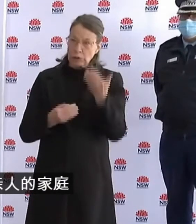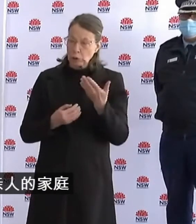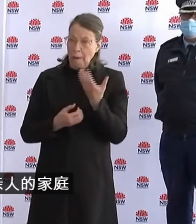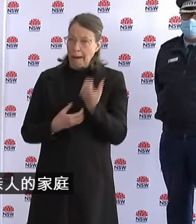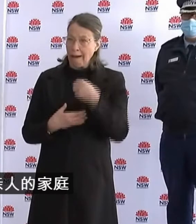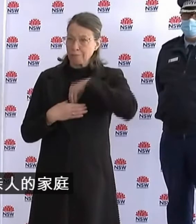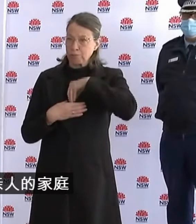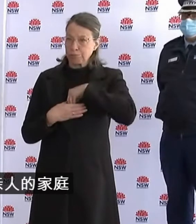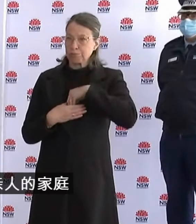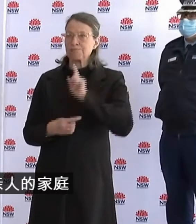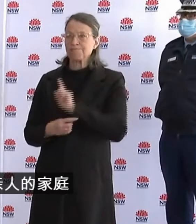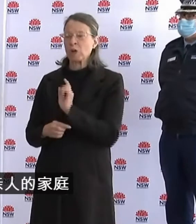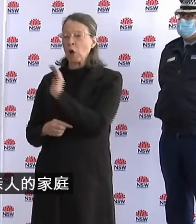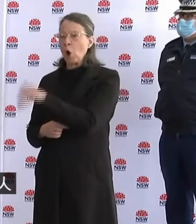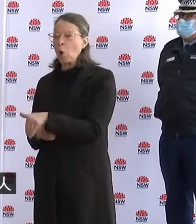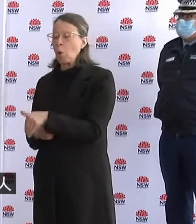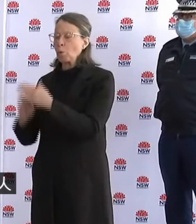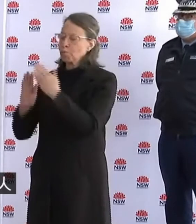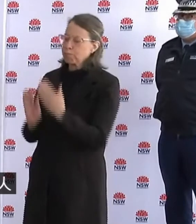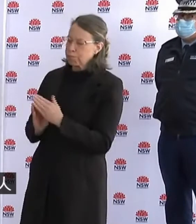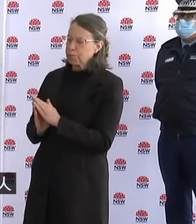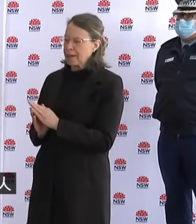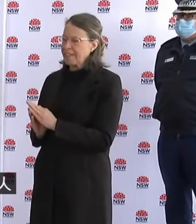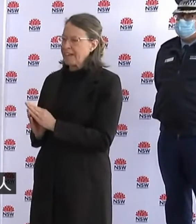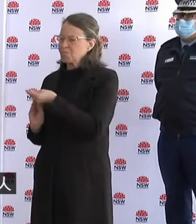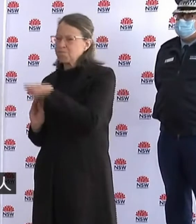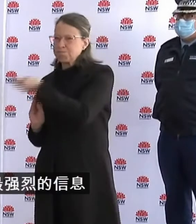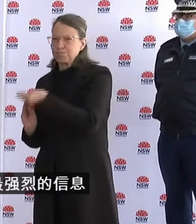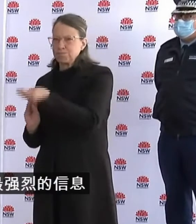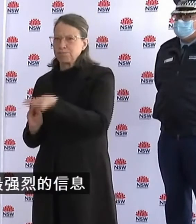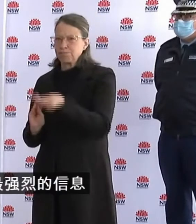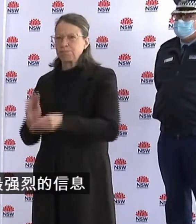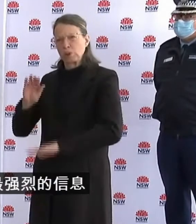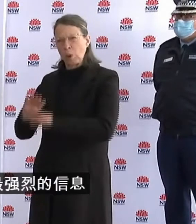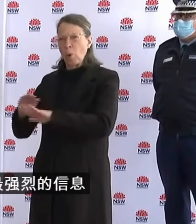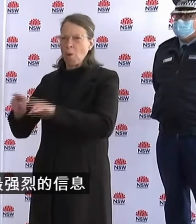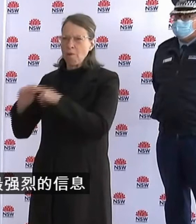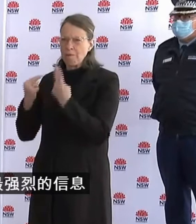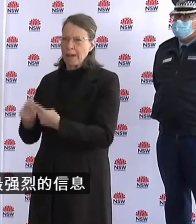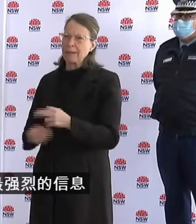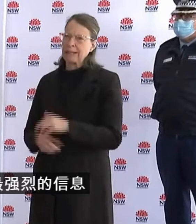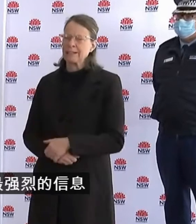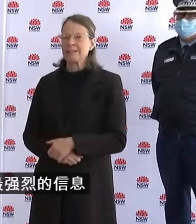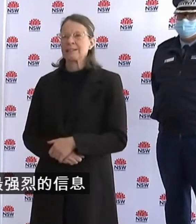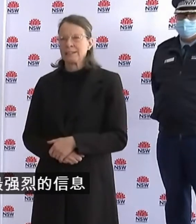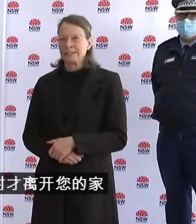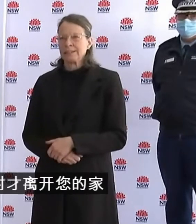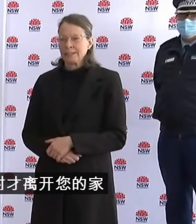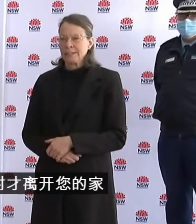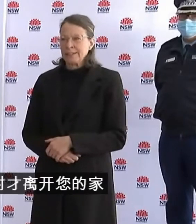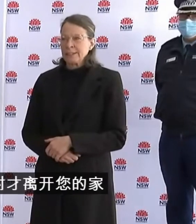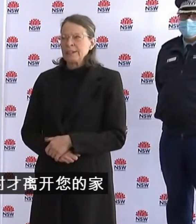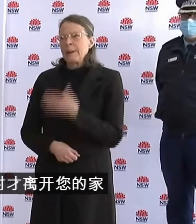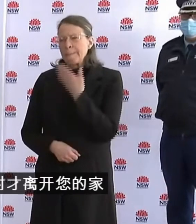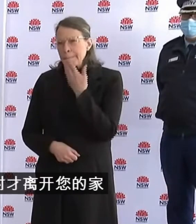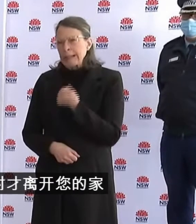ones, just from one worker or one person bringing it home to the rest of their families. The strongest message we can give everybody at this time is